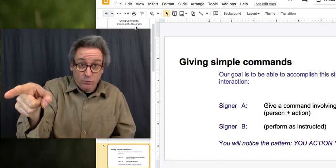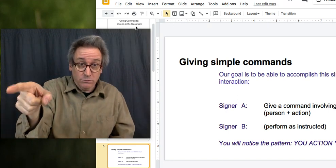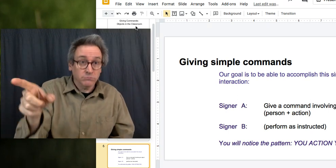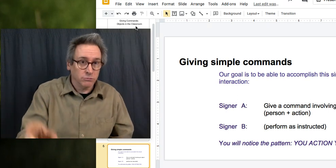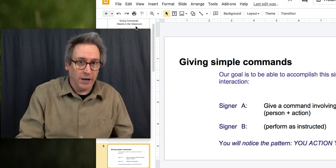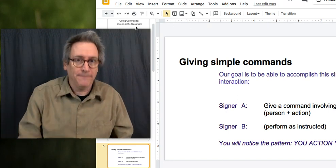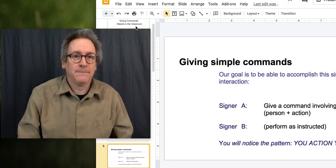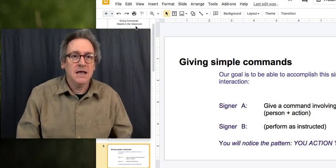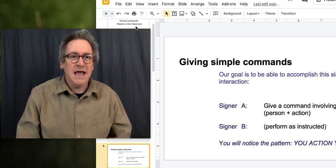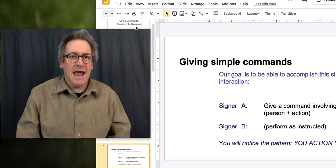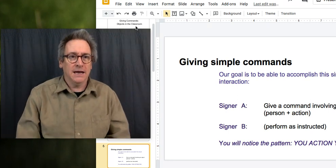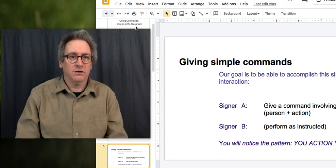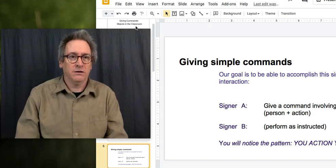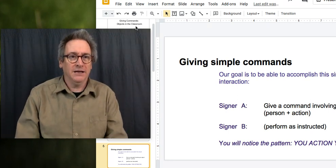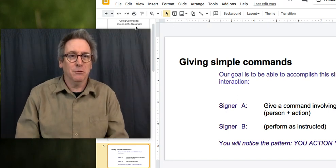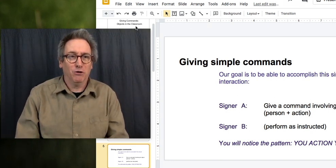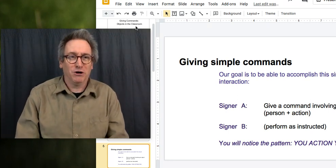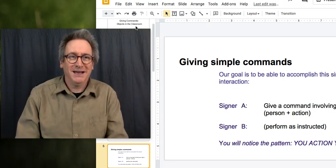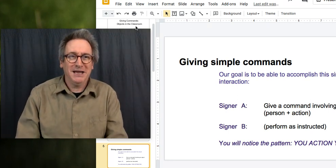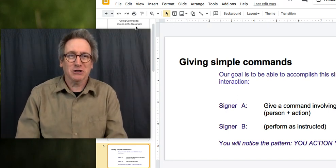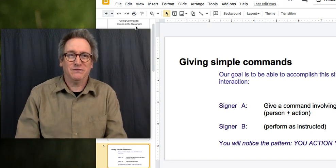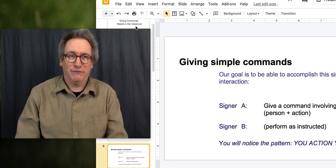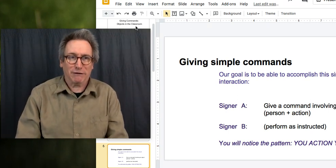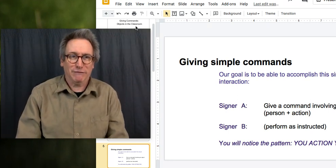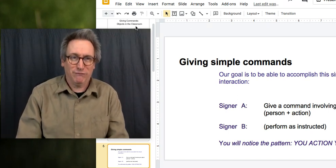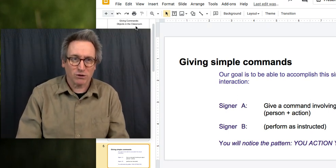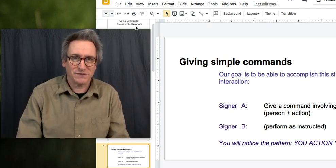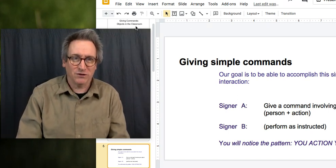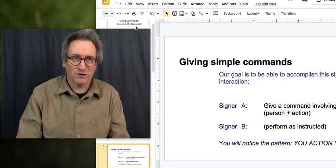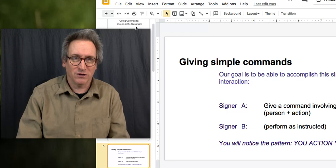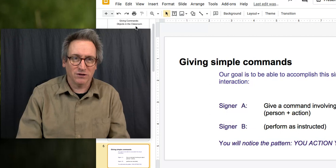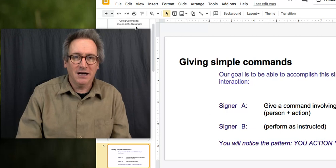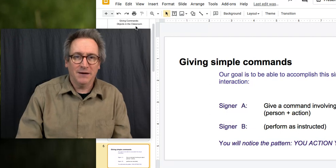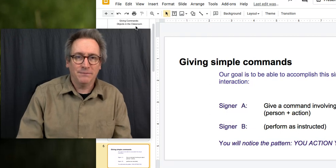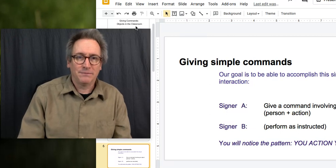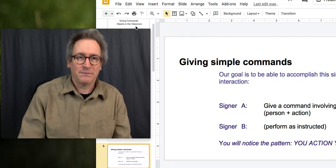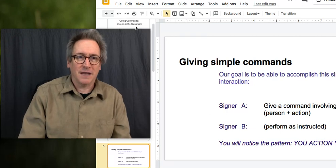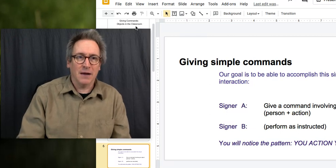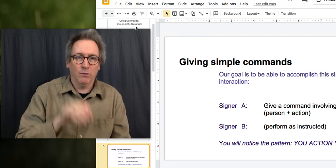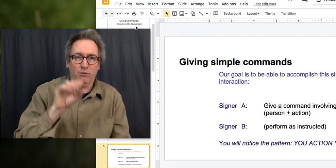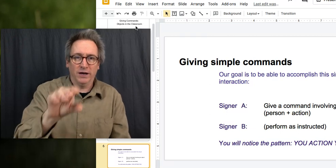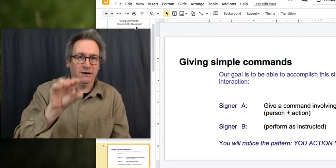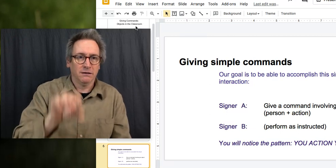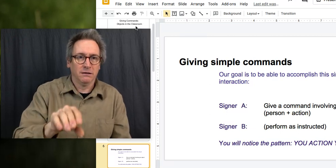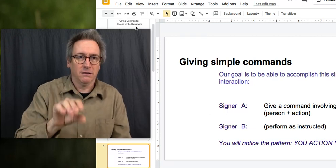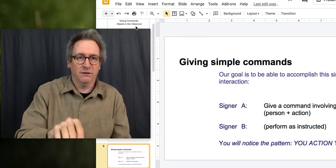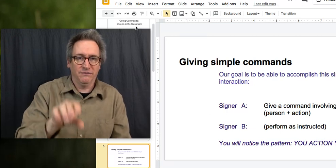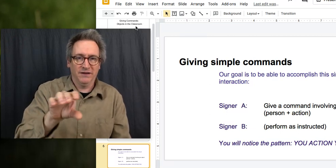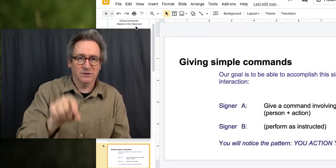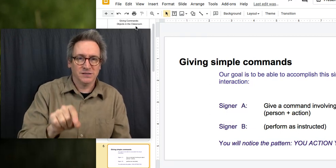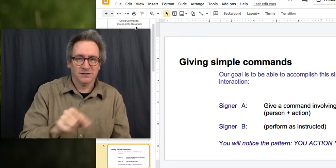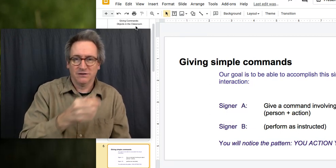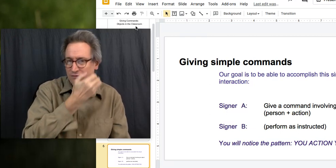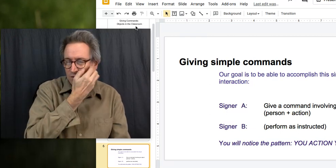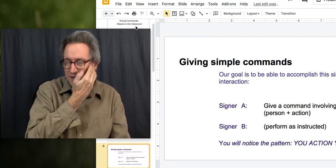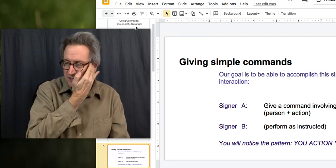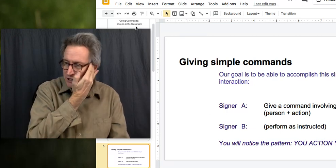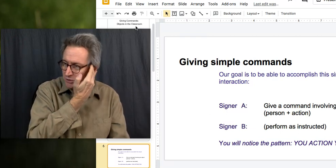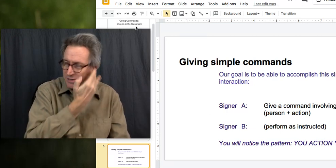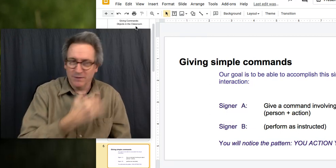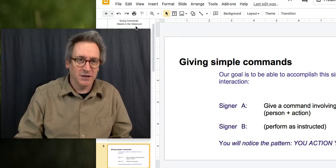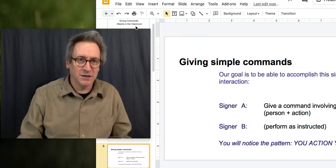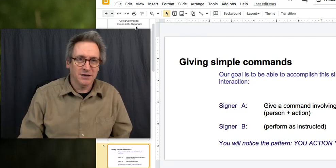you. Okay. And in the book, he looks very forceful. I will put in the videos for these